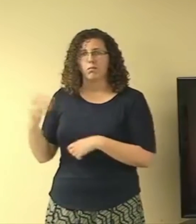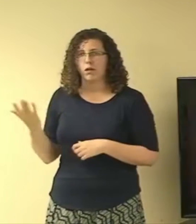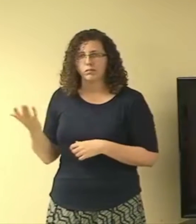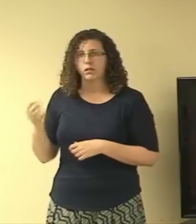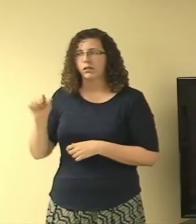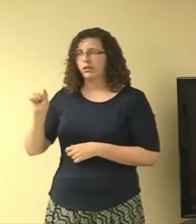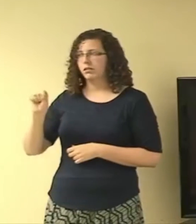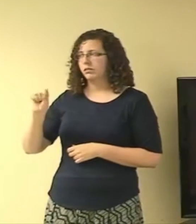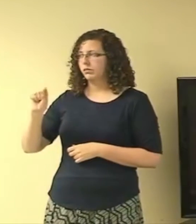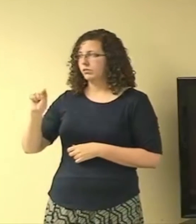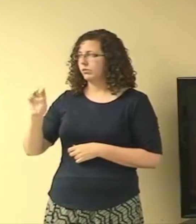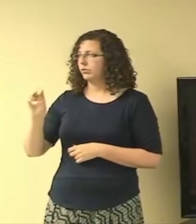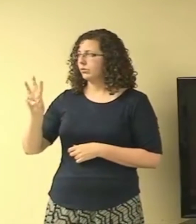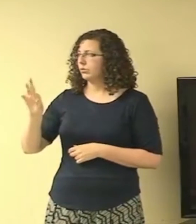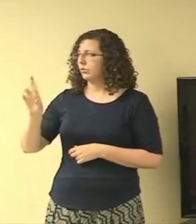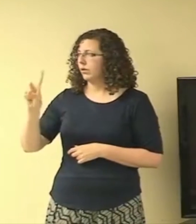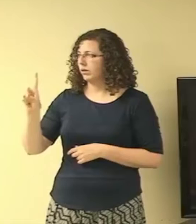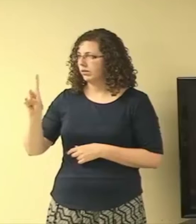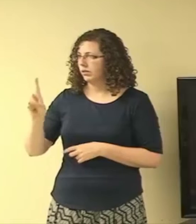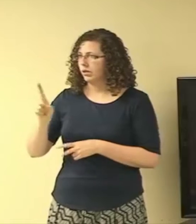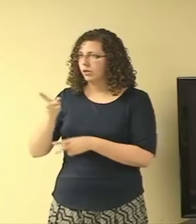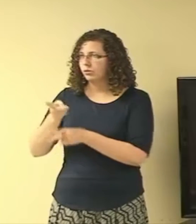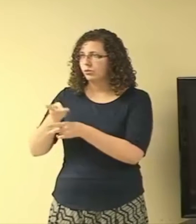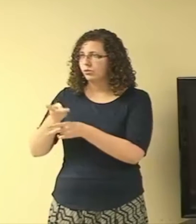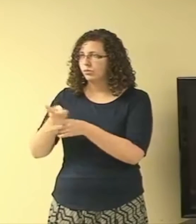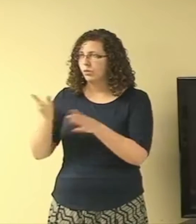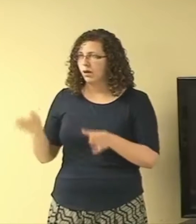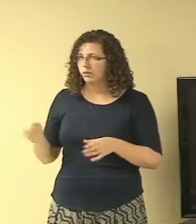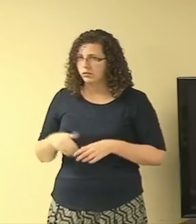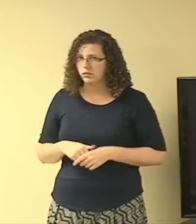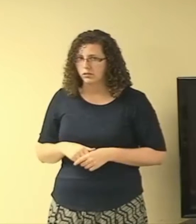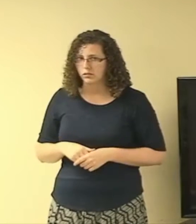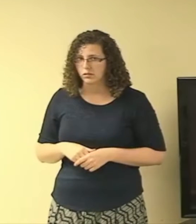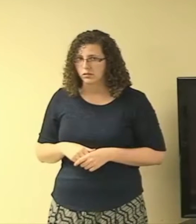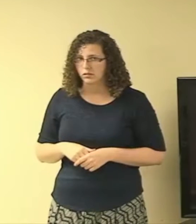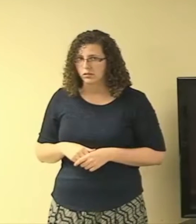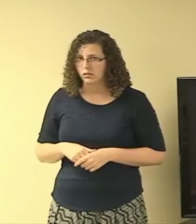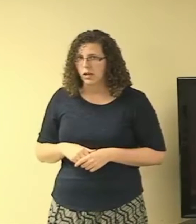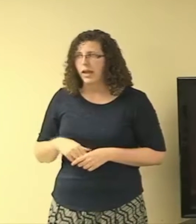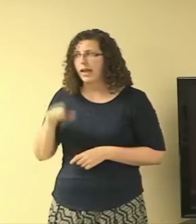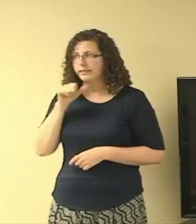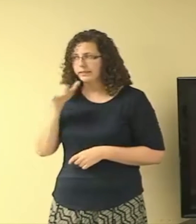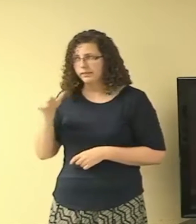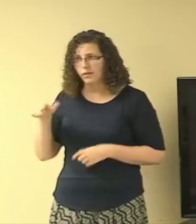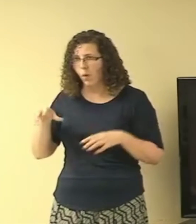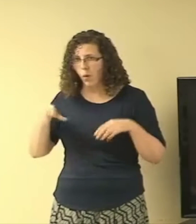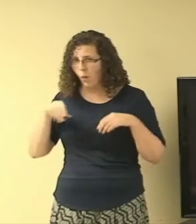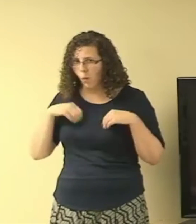castle. Andrew is not a Ramsey. He's not one of the owners.